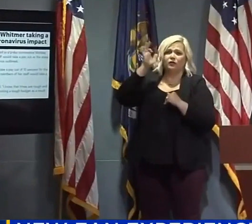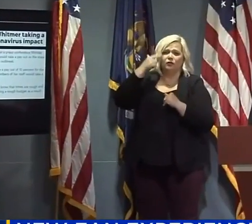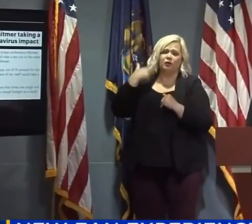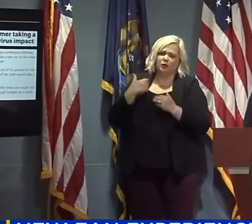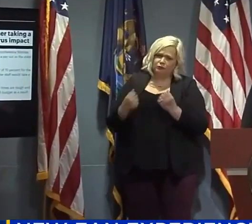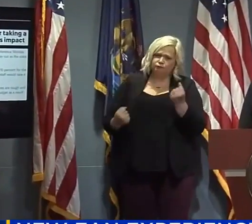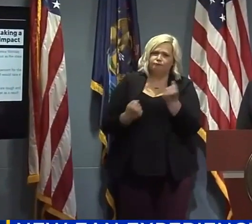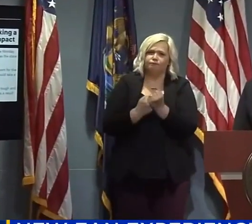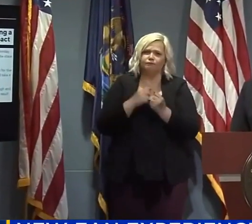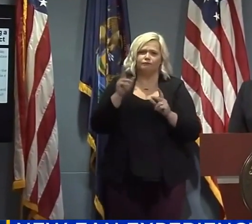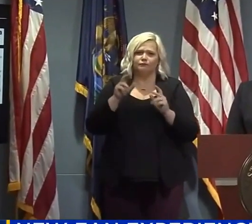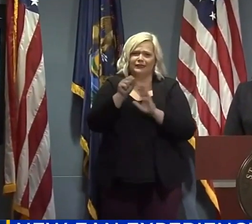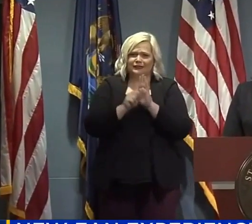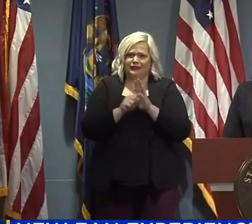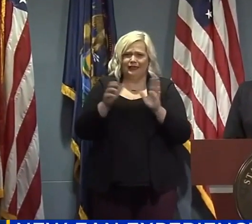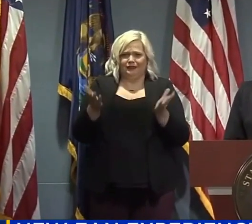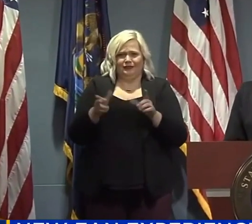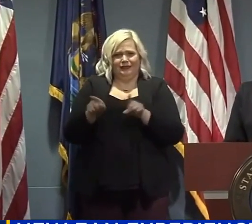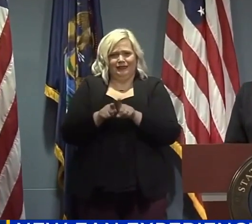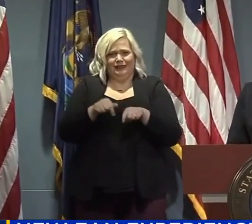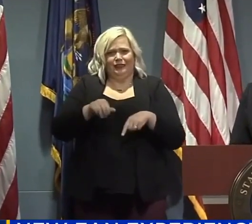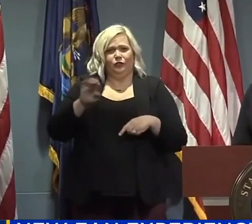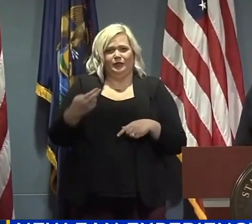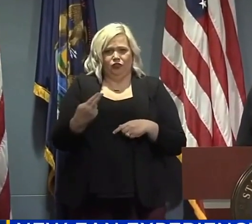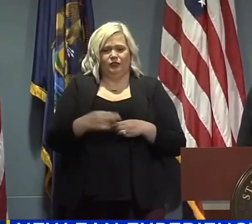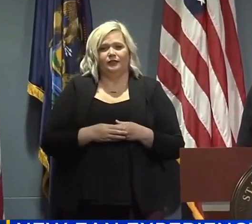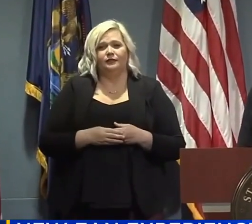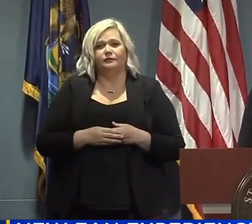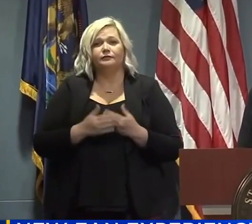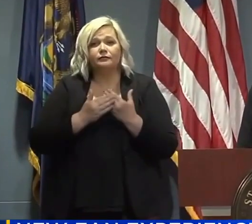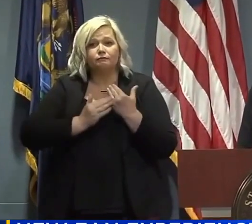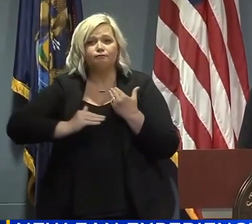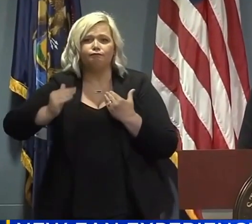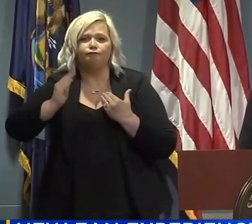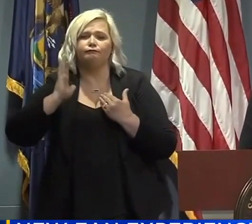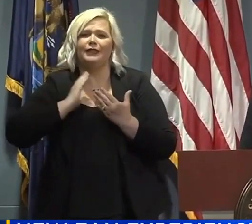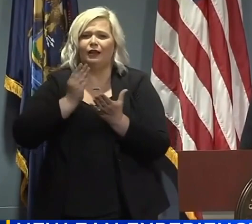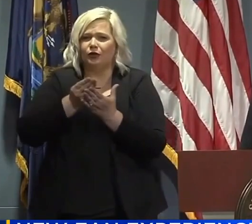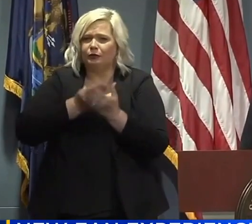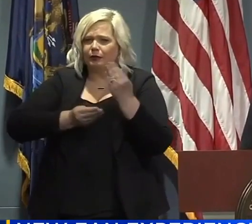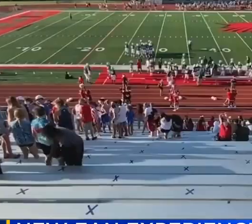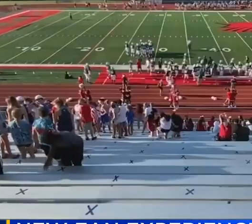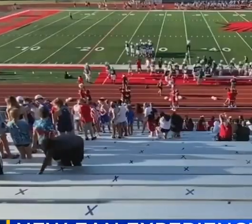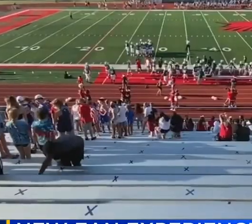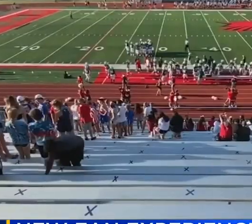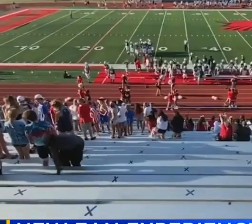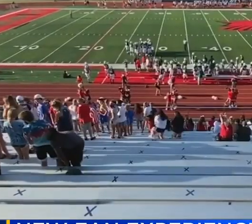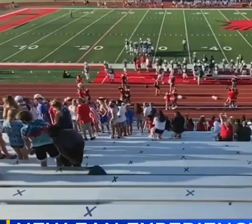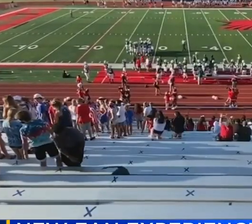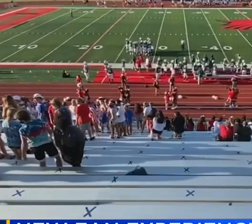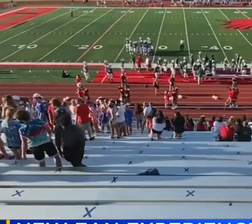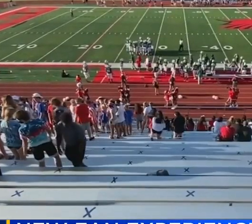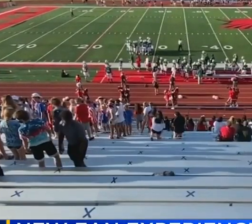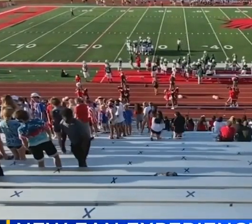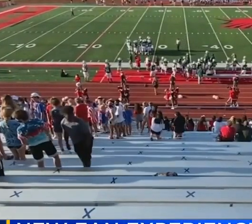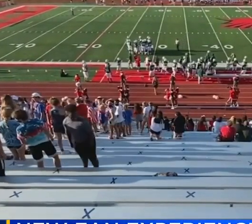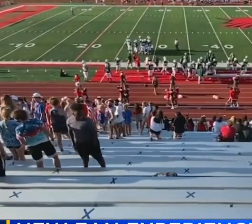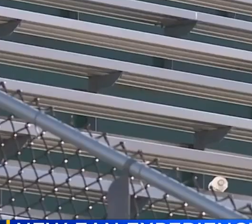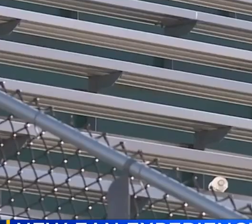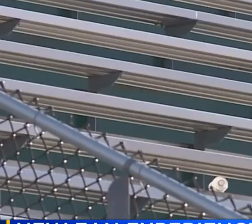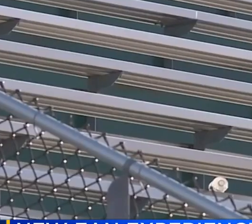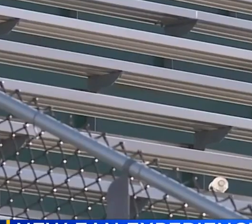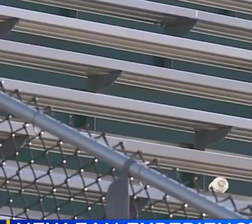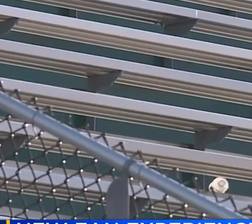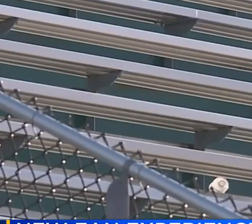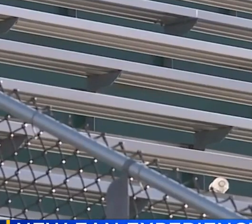The state remains in phase four of Governor Whitmer's coronavirus safe start reopening plan. That means high school football stadiums will be